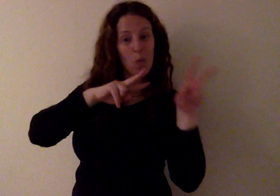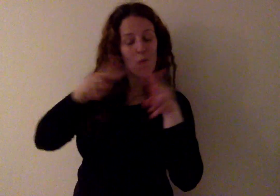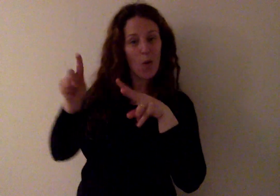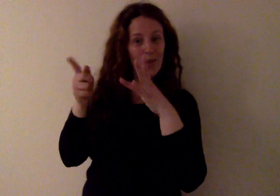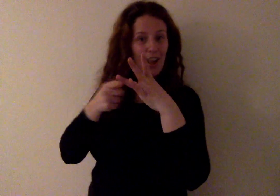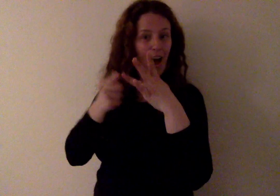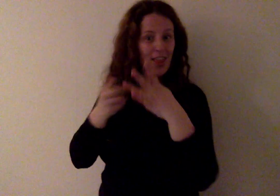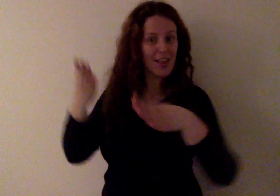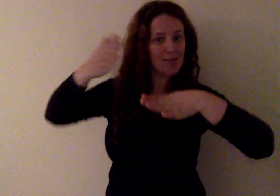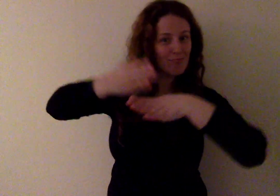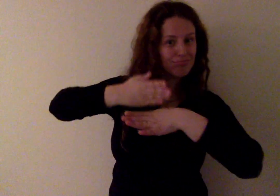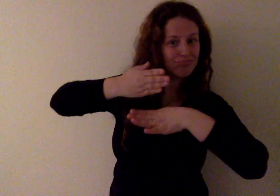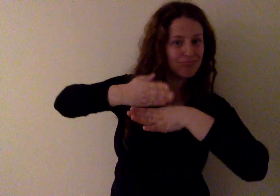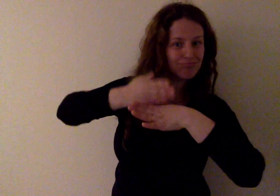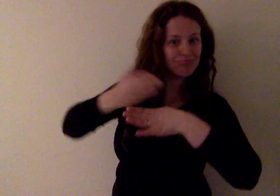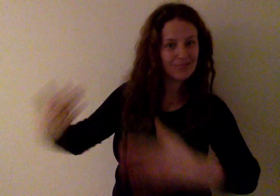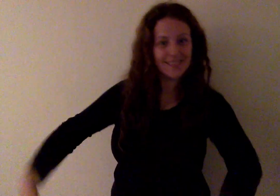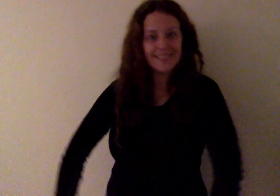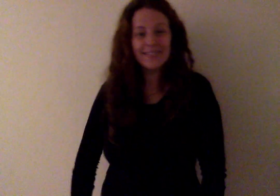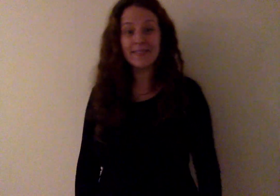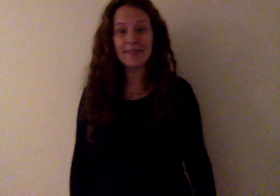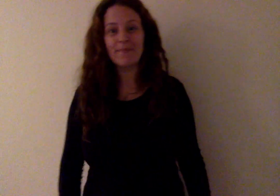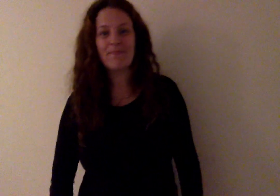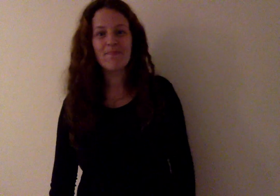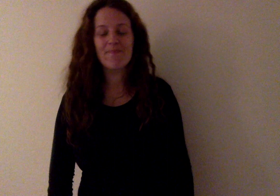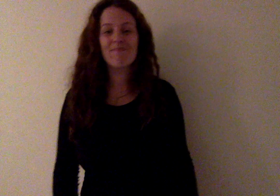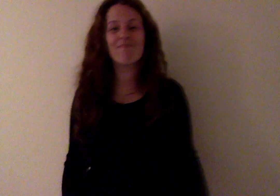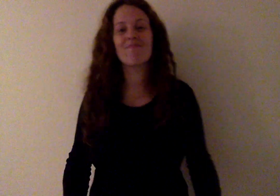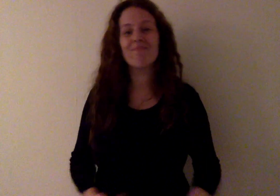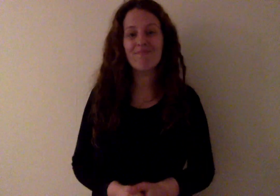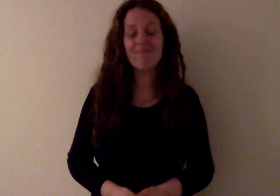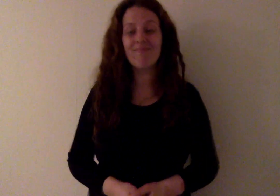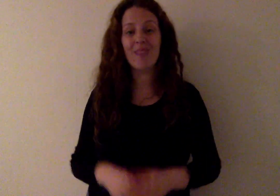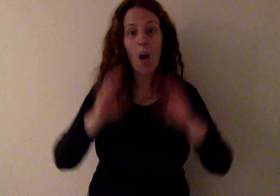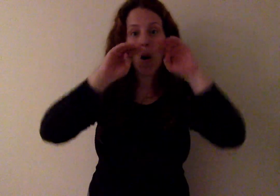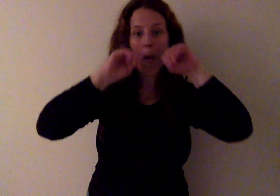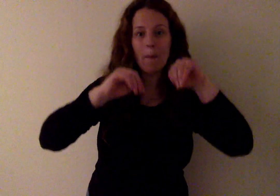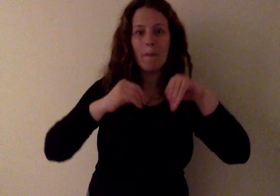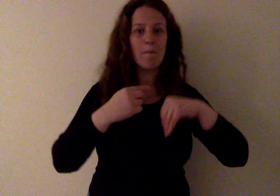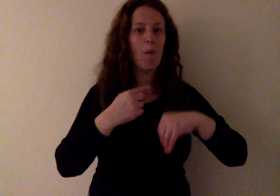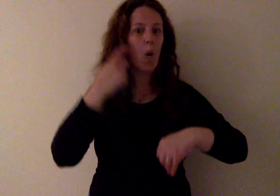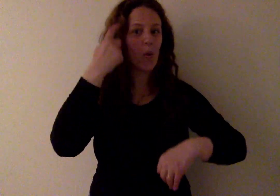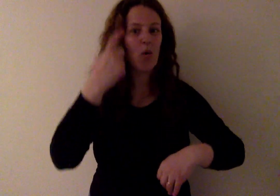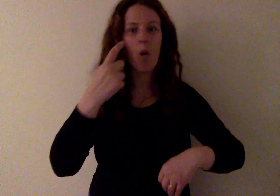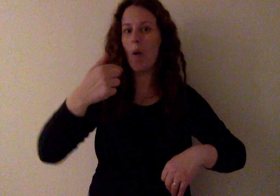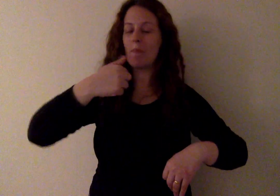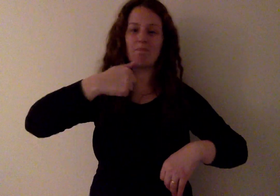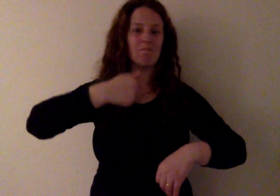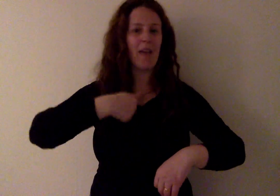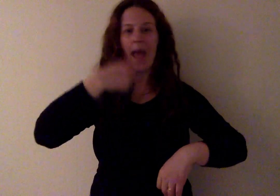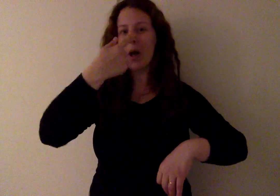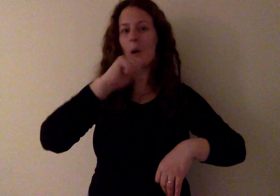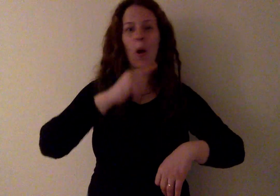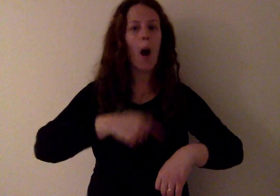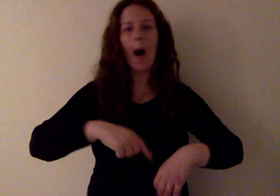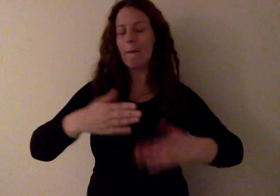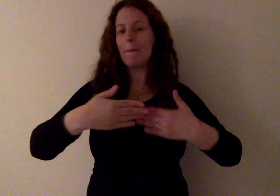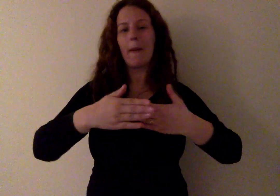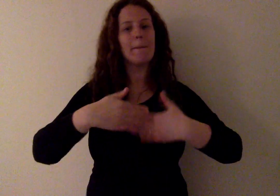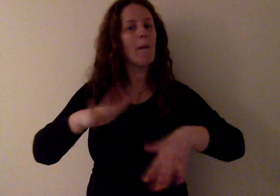He thought his happiness was complete when, as he meandered aimlessly along. Suddenly,